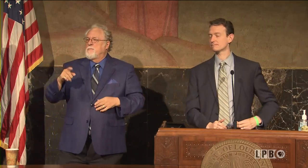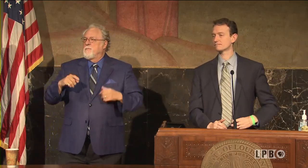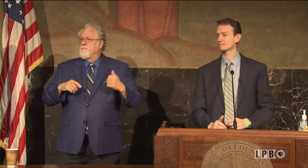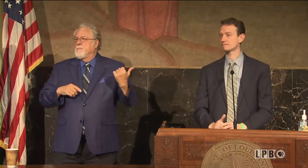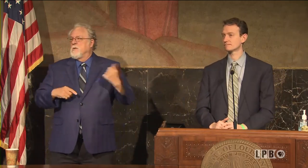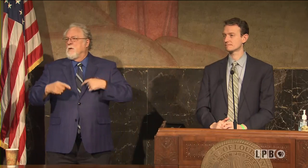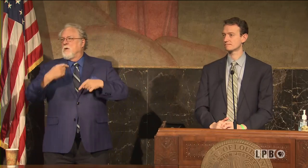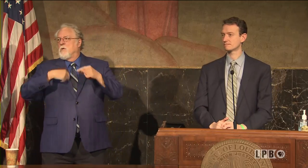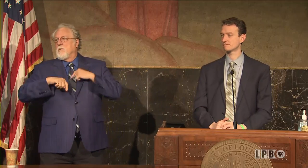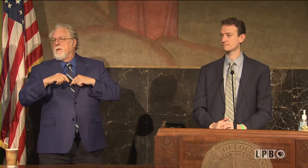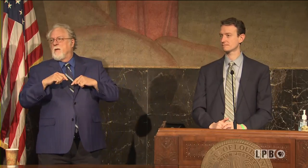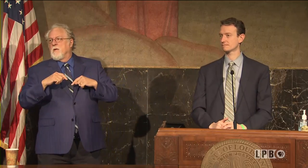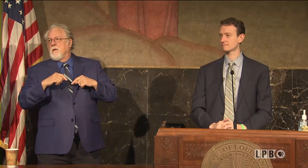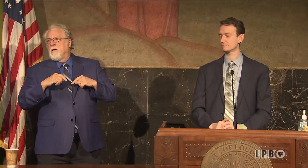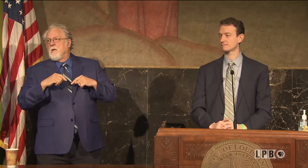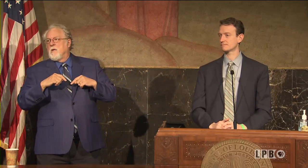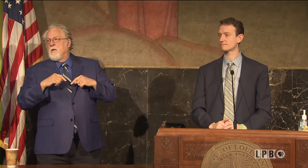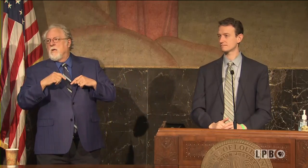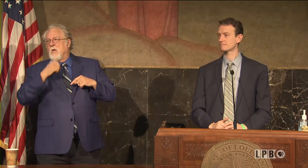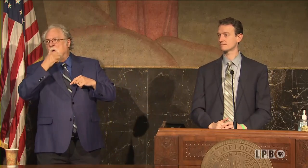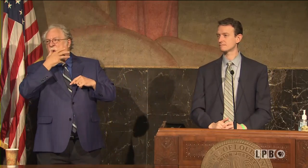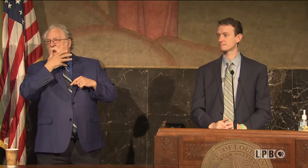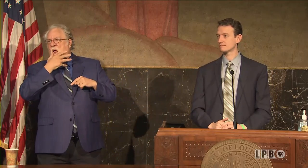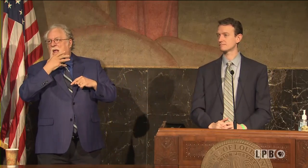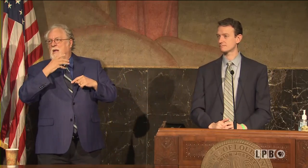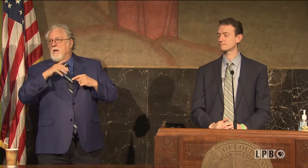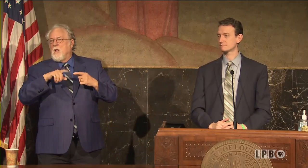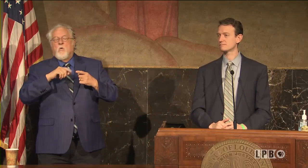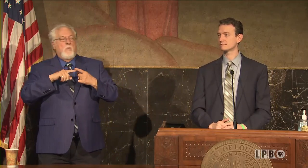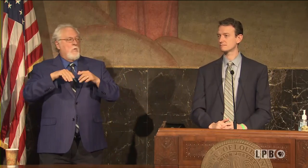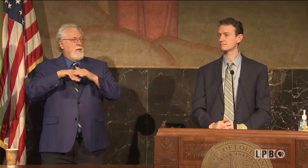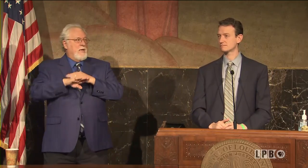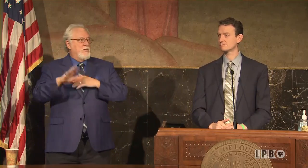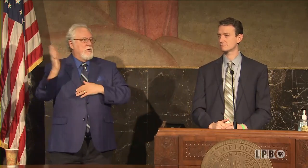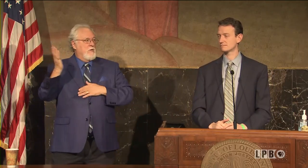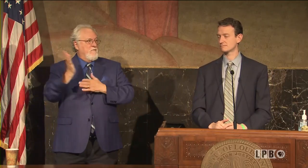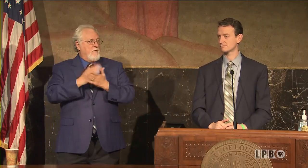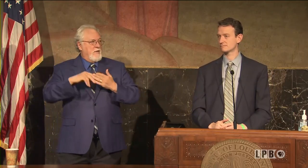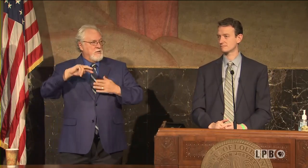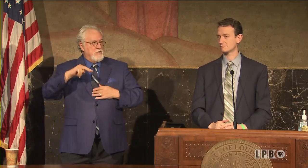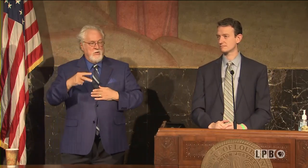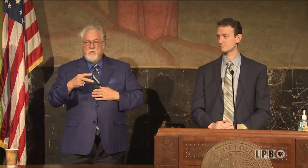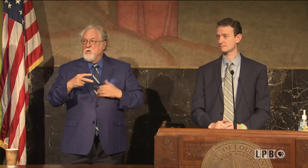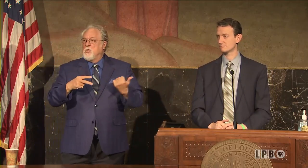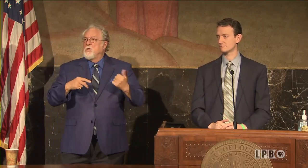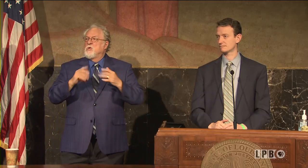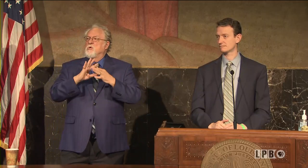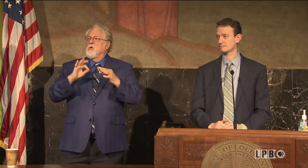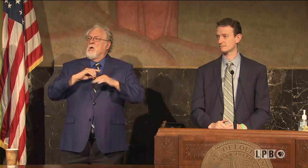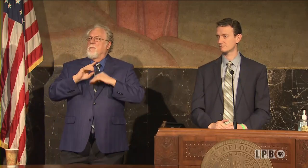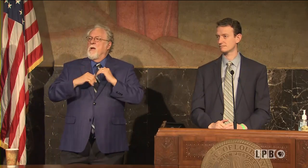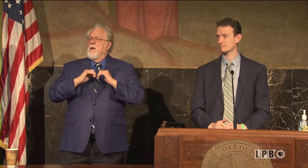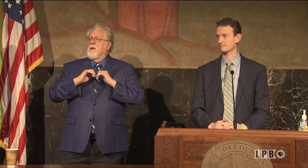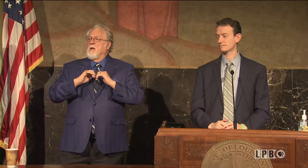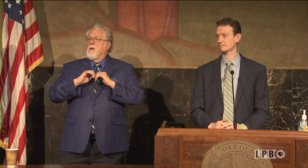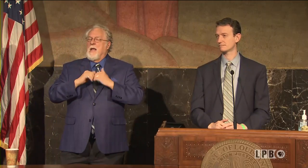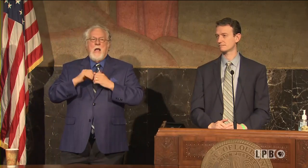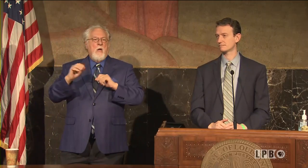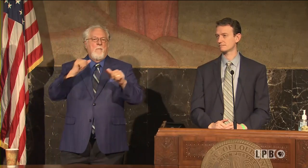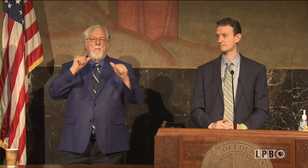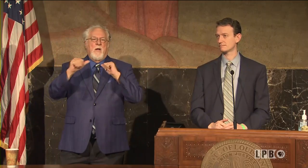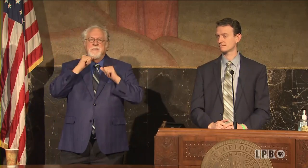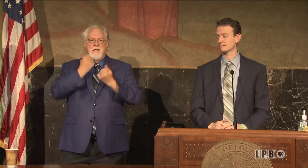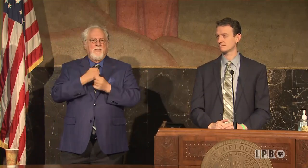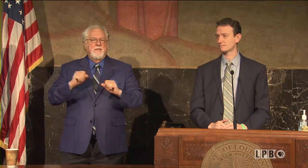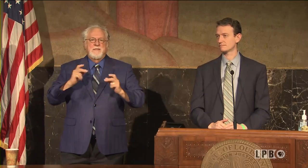Going back to when you, with your presentation as we entered phase 2, you spoke at length about how bars might not be the safest place,